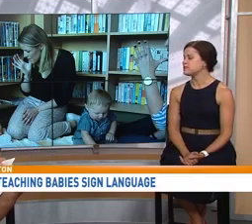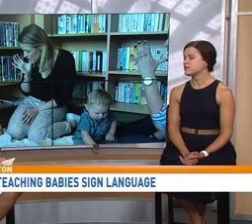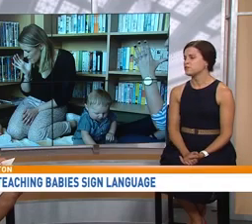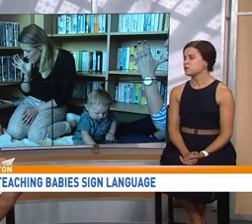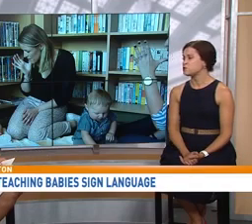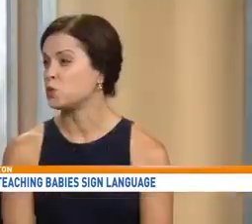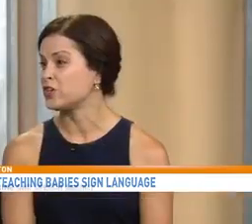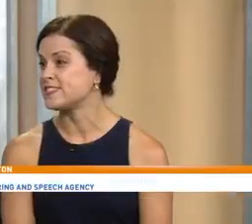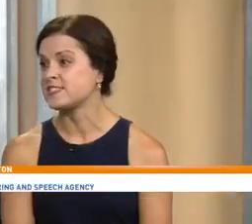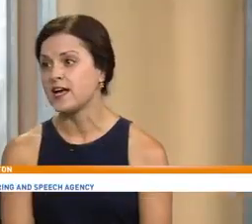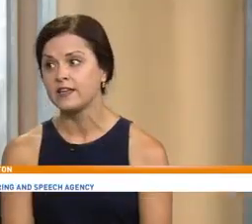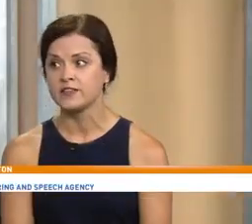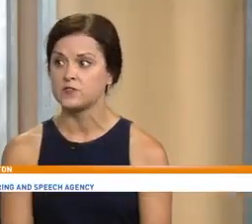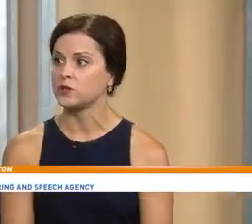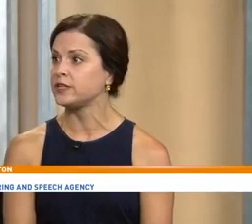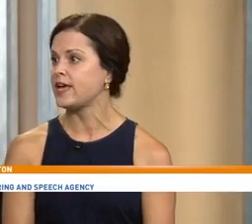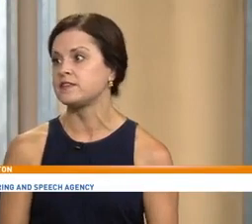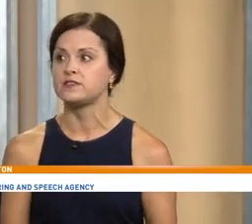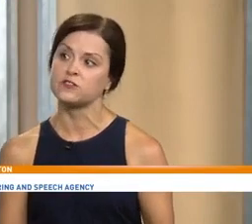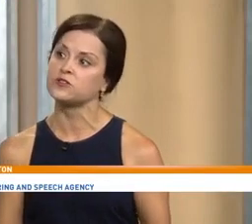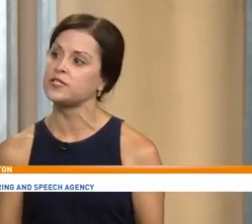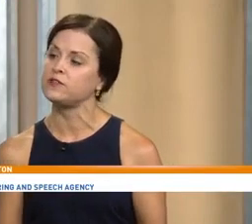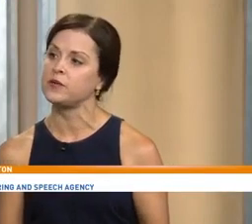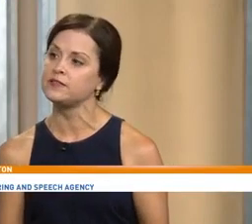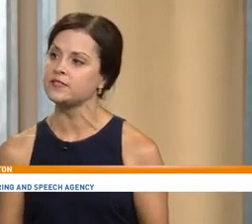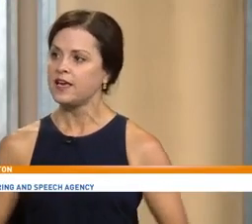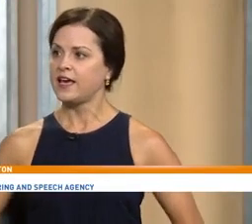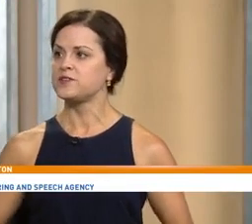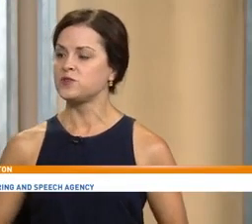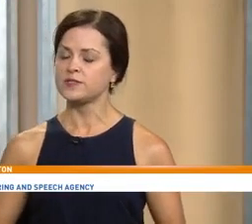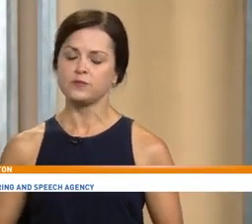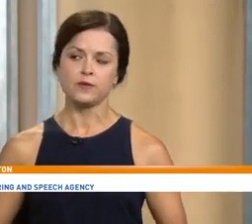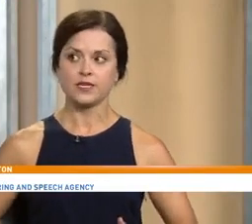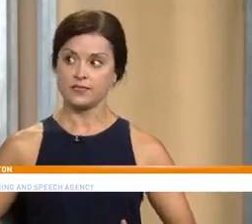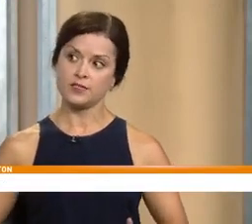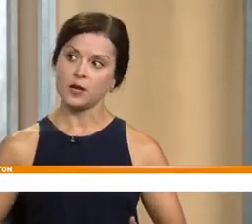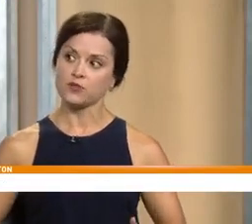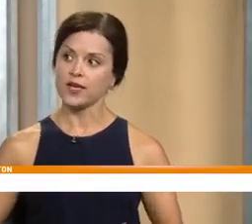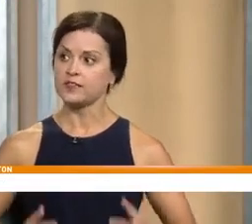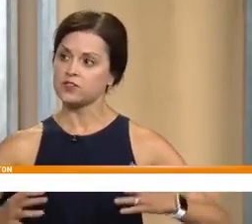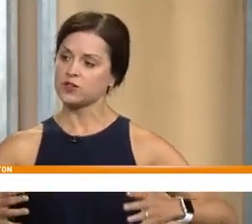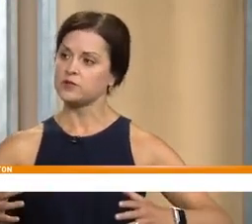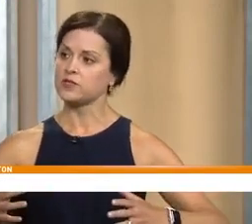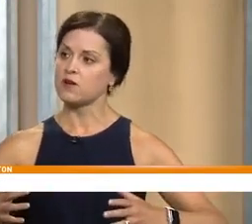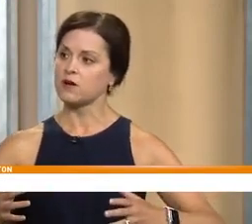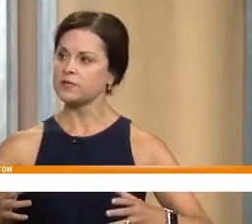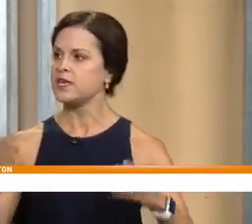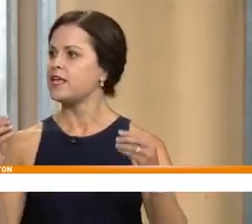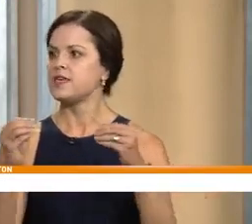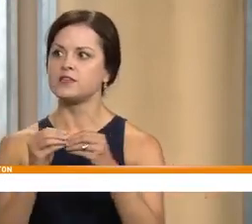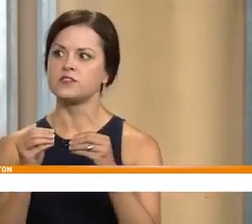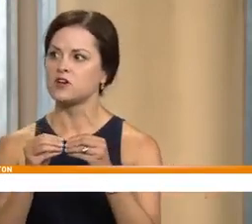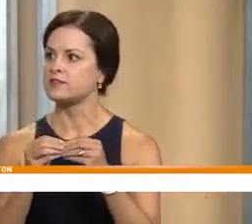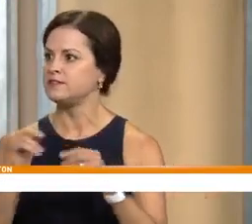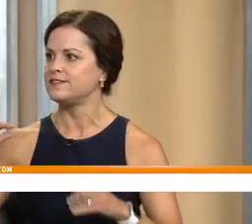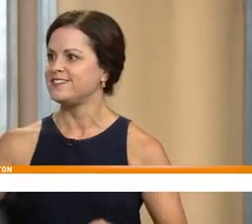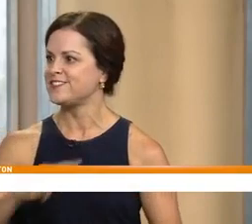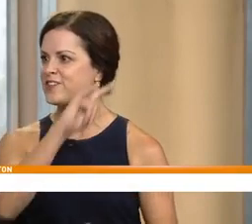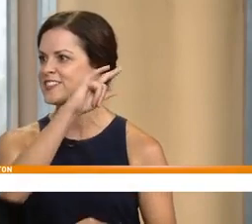the first word in sign as early as 6 or 7 months. As soon as a baby can sit upright and start using their arms, they can start